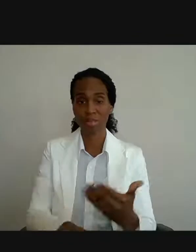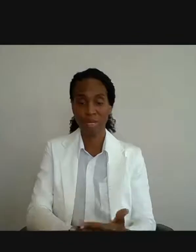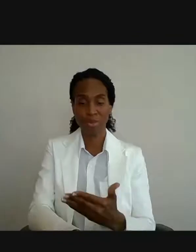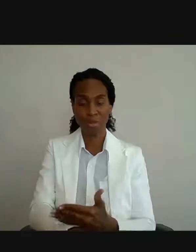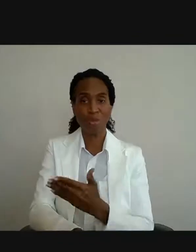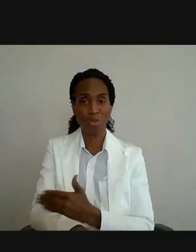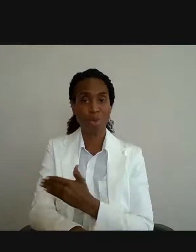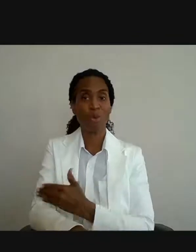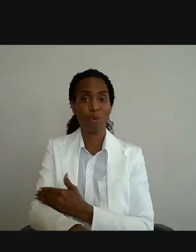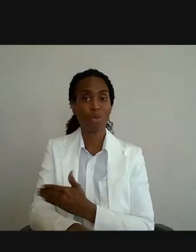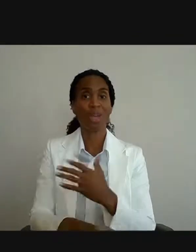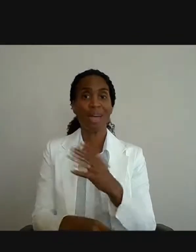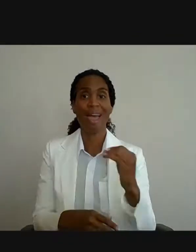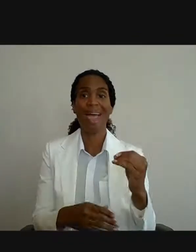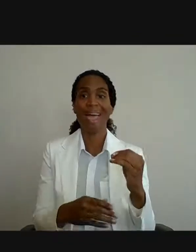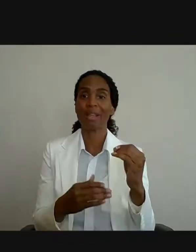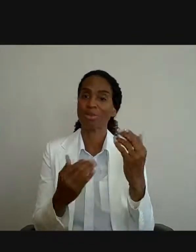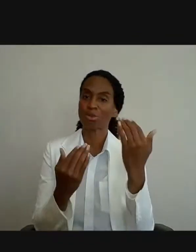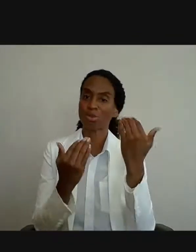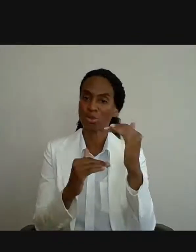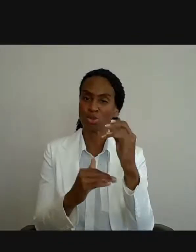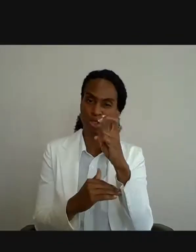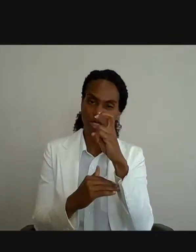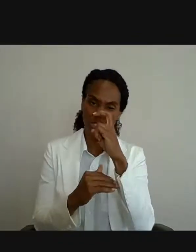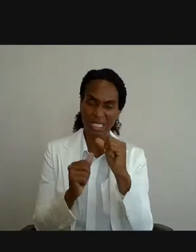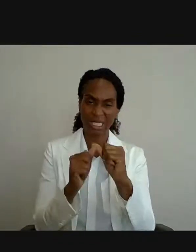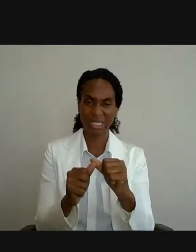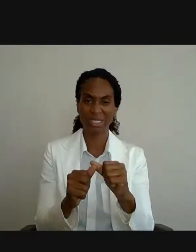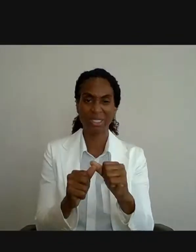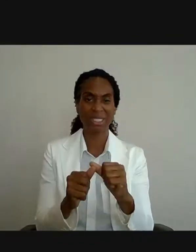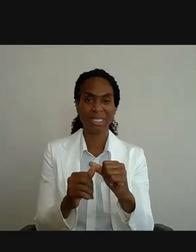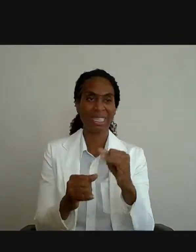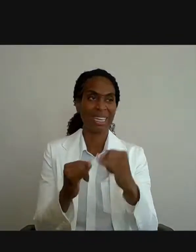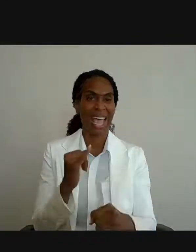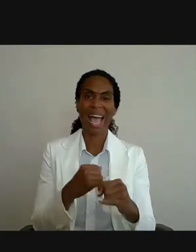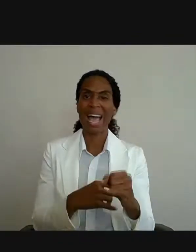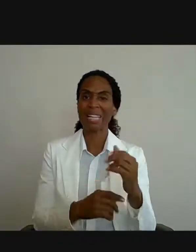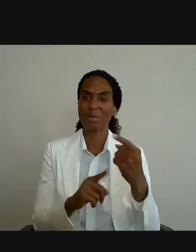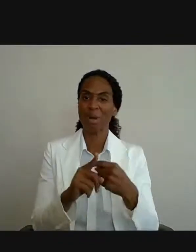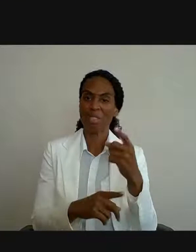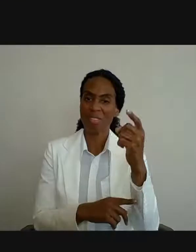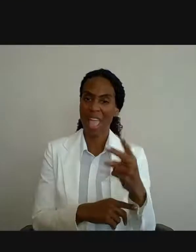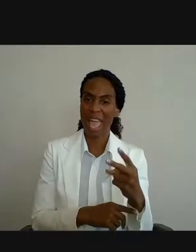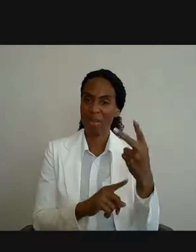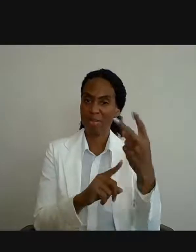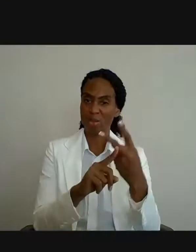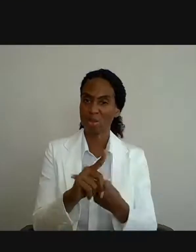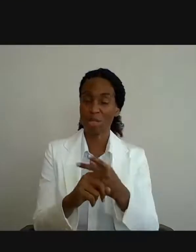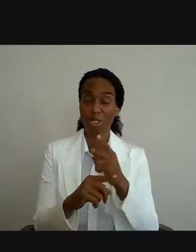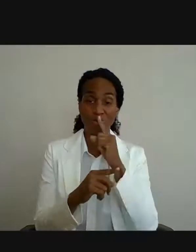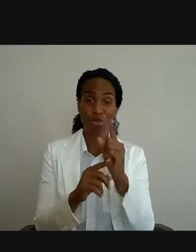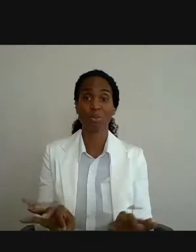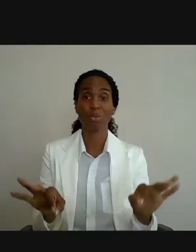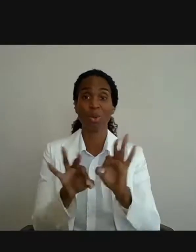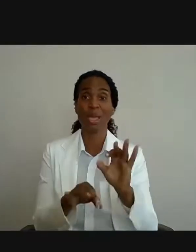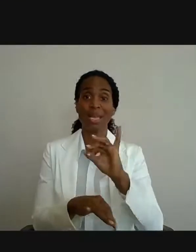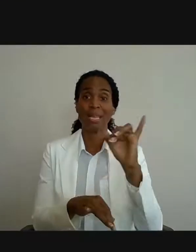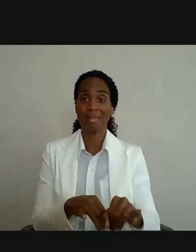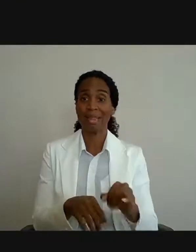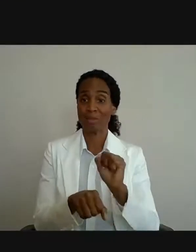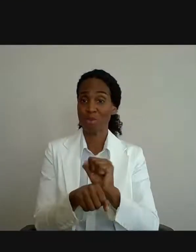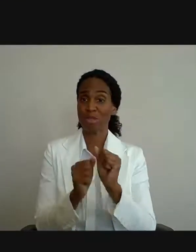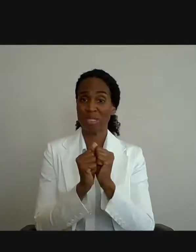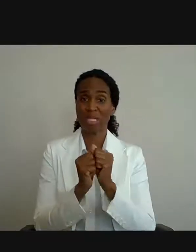restrictions for the last month and a half, 2 months. It was critically important, as it shows, Indianapolis works together to protect all our